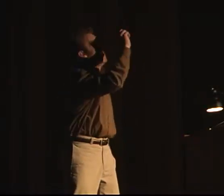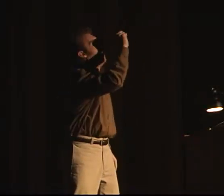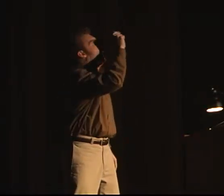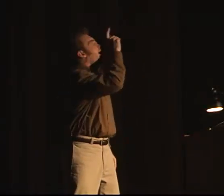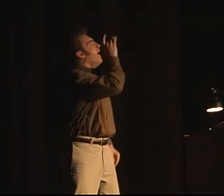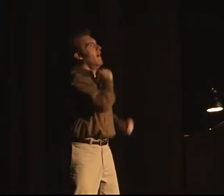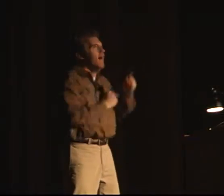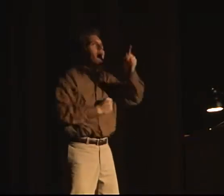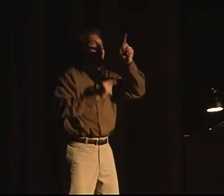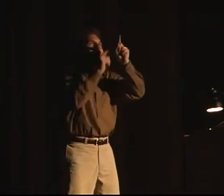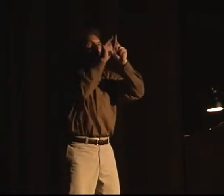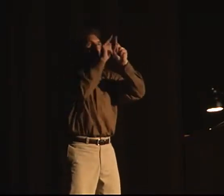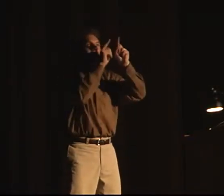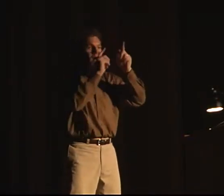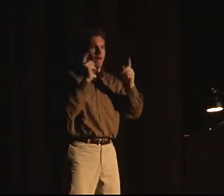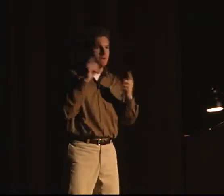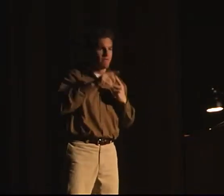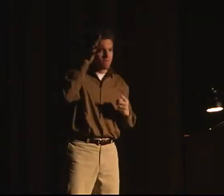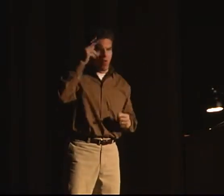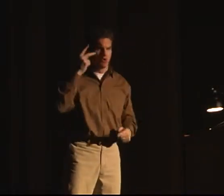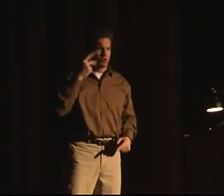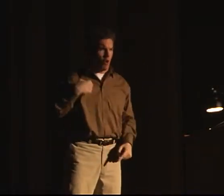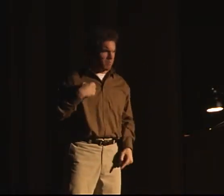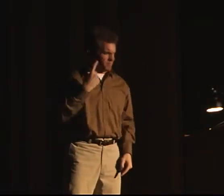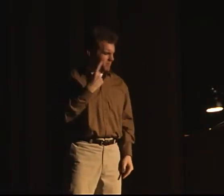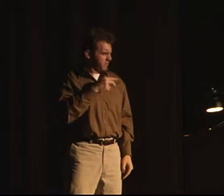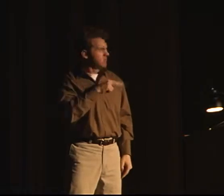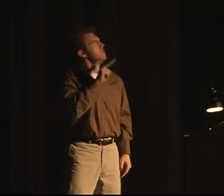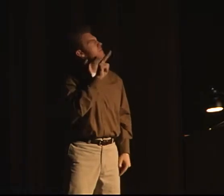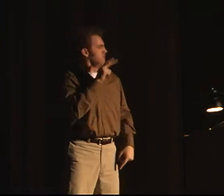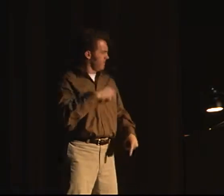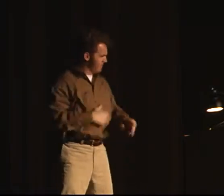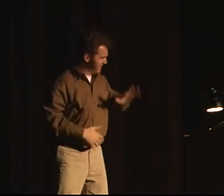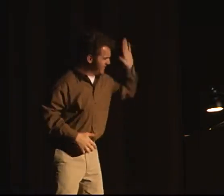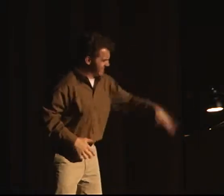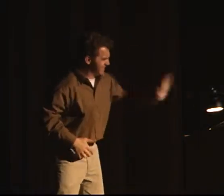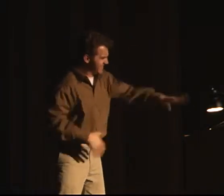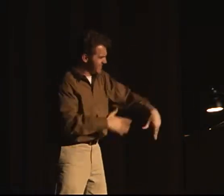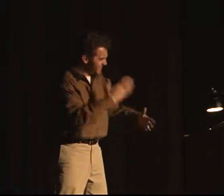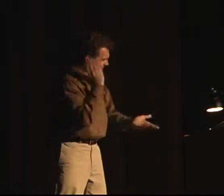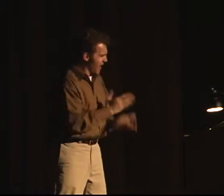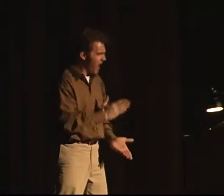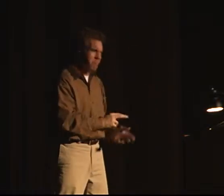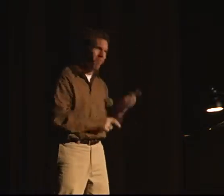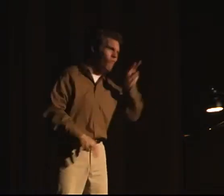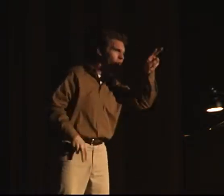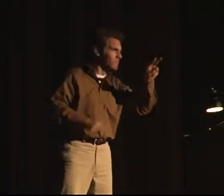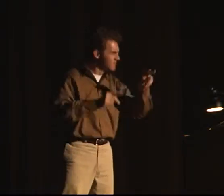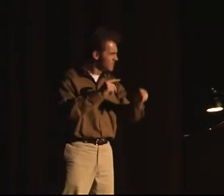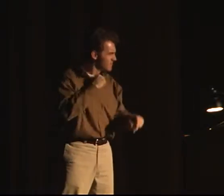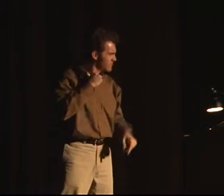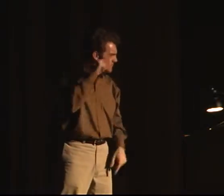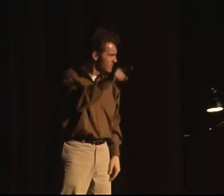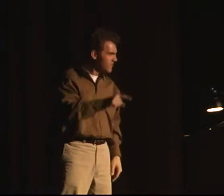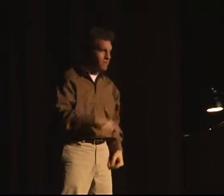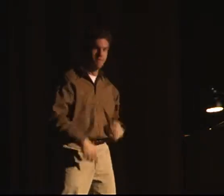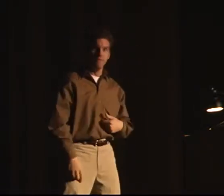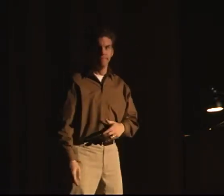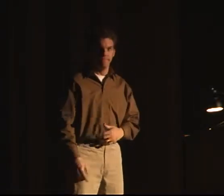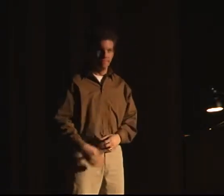1, 2, 3, 4, 5, 6. 1, 2, 3, 4, 5. Until my father saw me and wondered what I was doing and told me to knock it off, that I needed to watch the